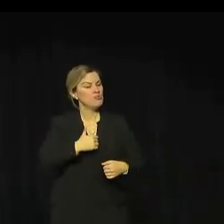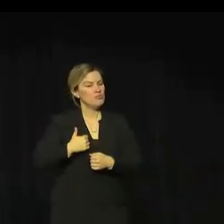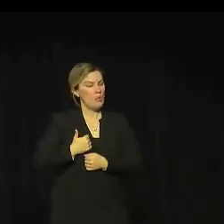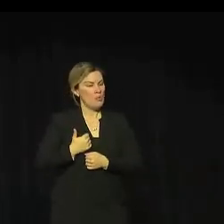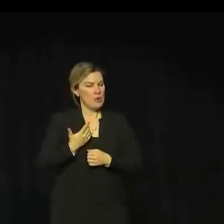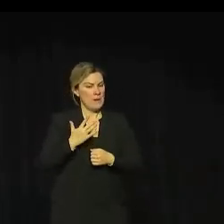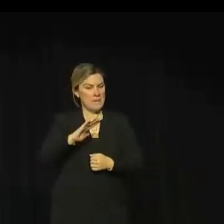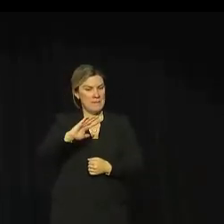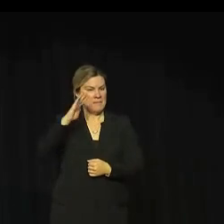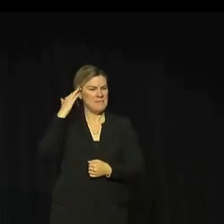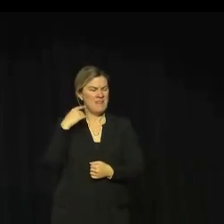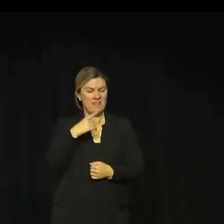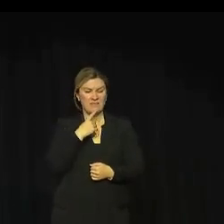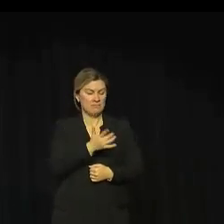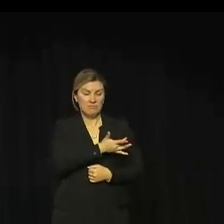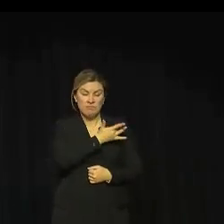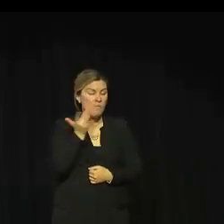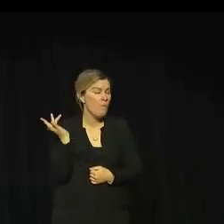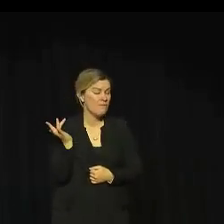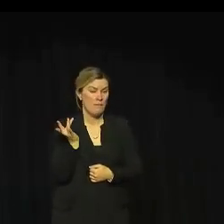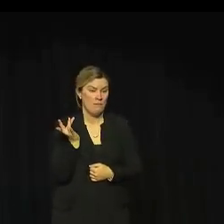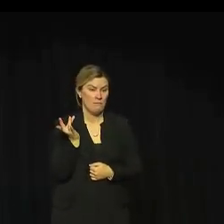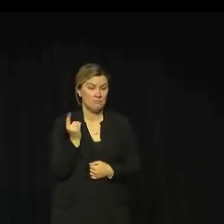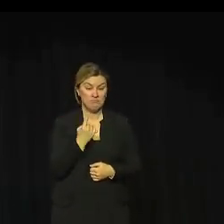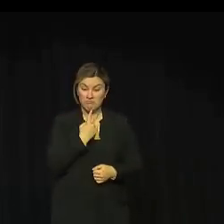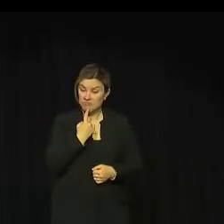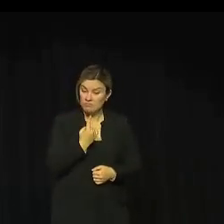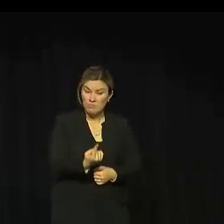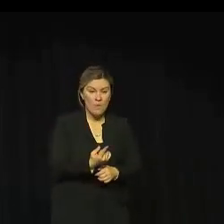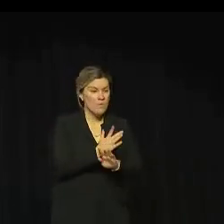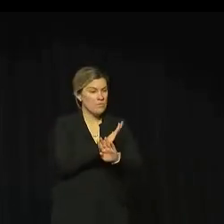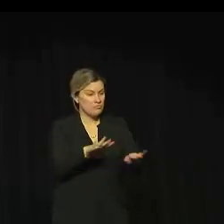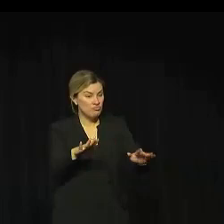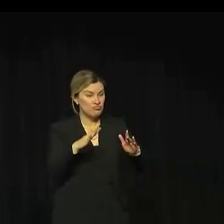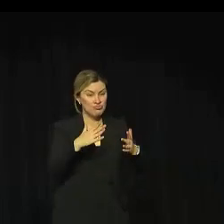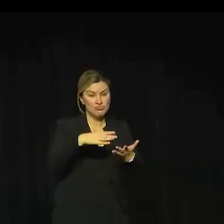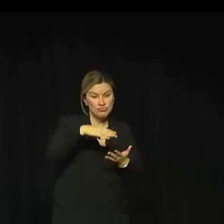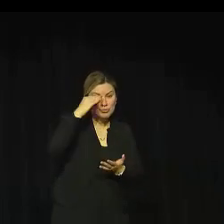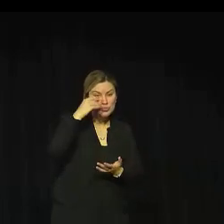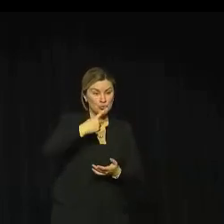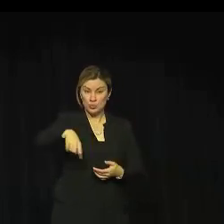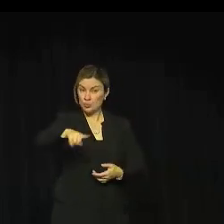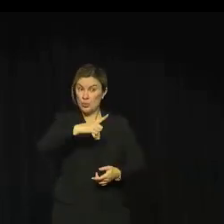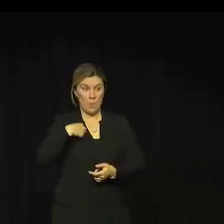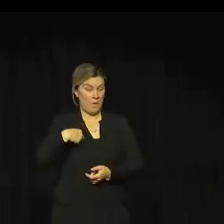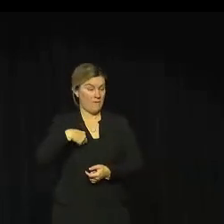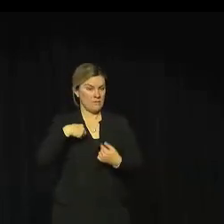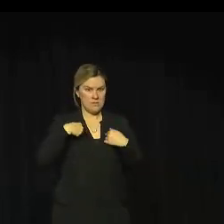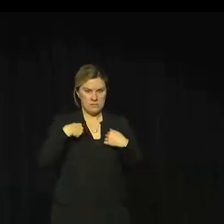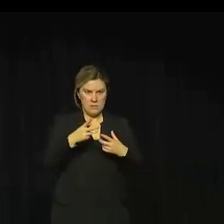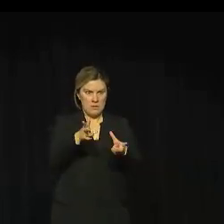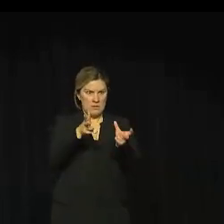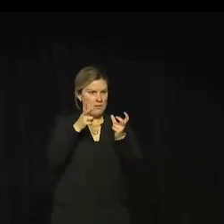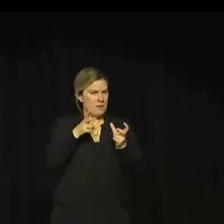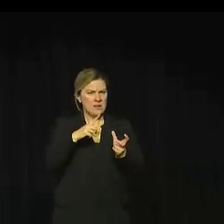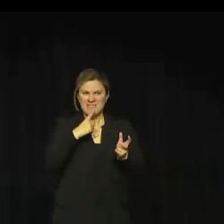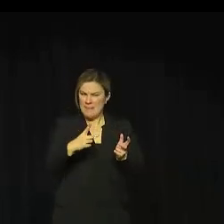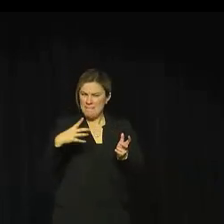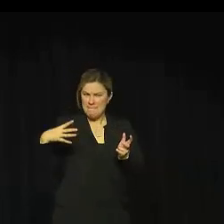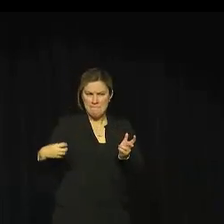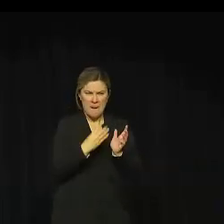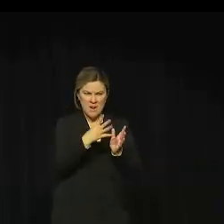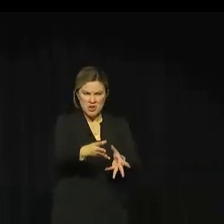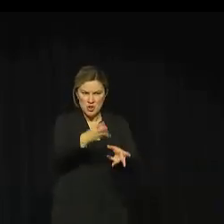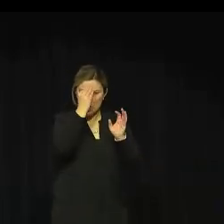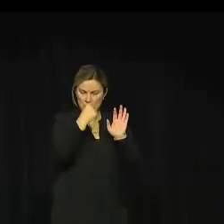thought that it was dreadful, and he told us we had to learn about these principles